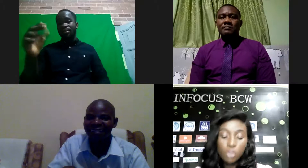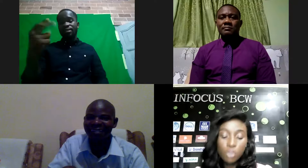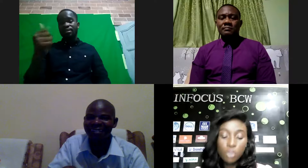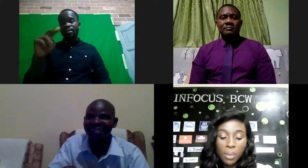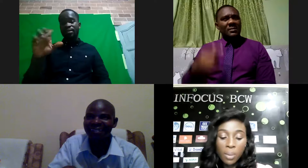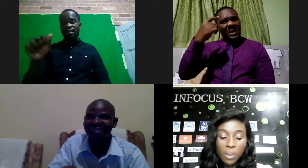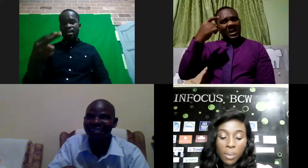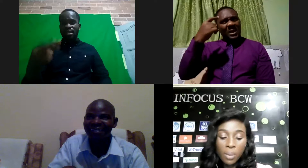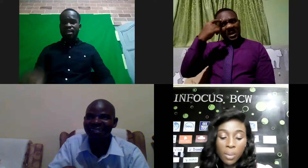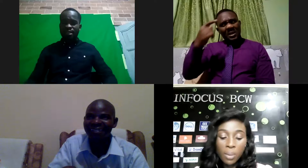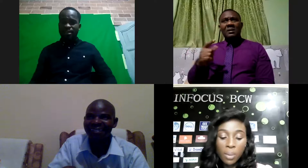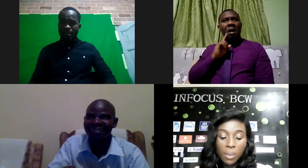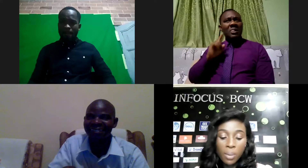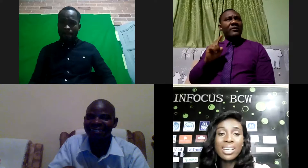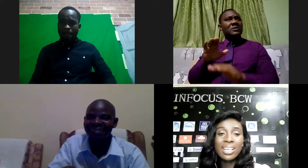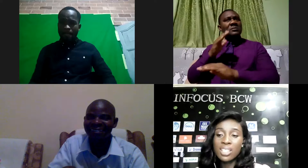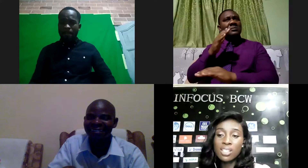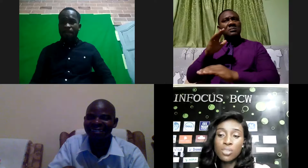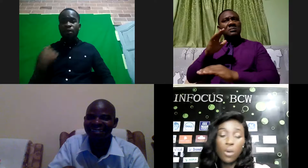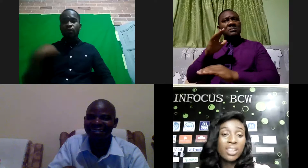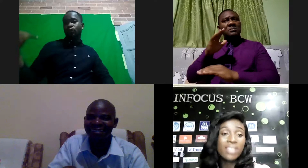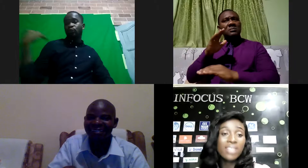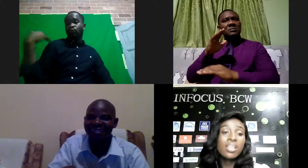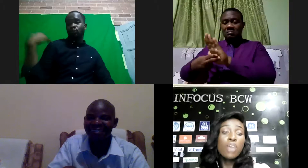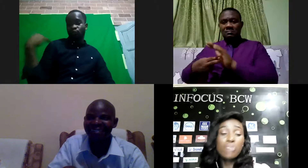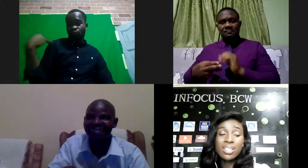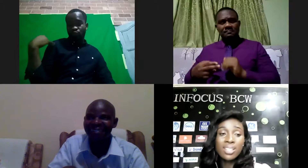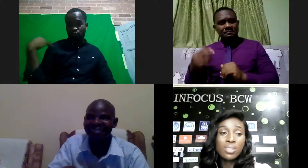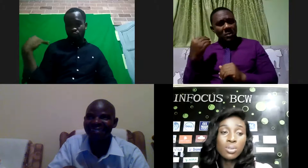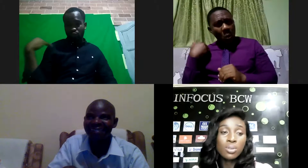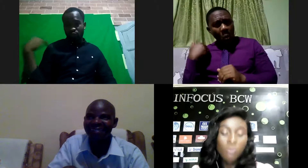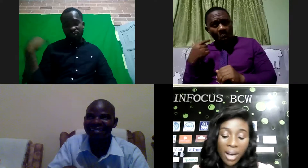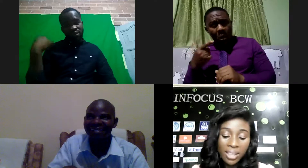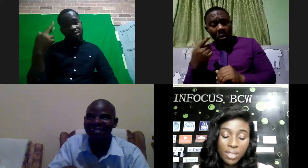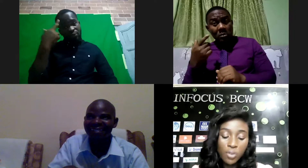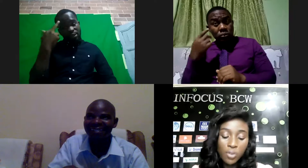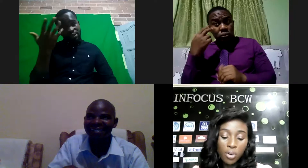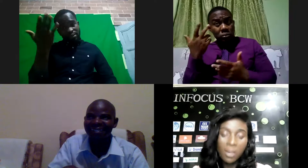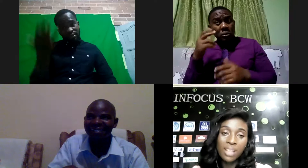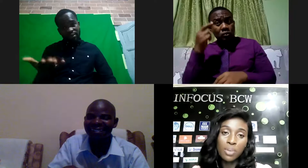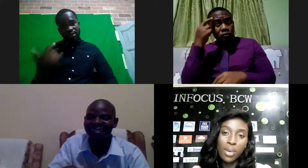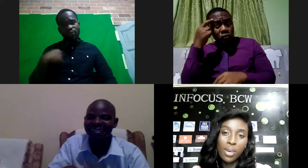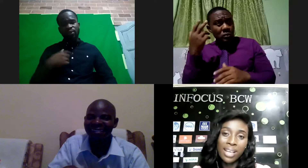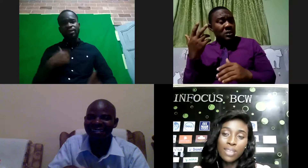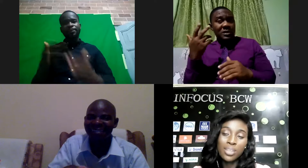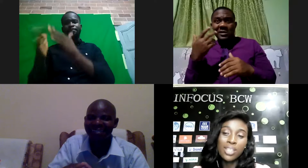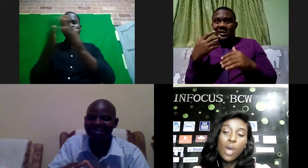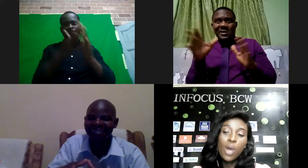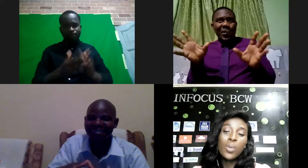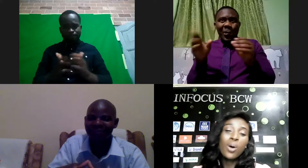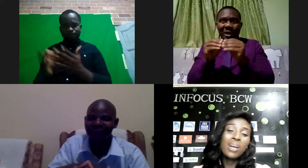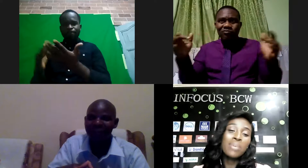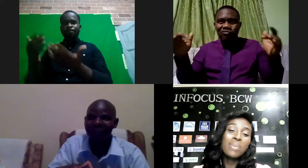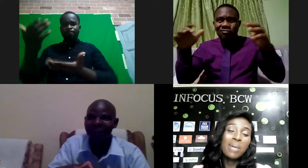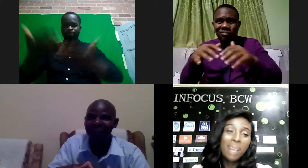so much. And we are reminded that it is for these reasons why this forum has been organized, so that we